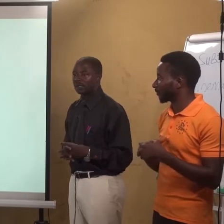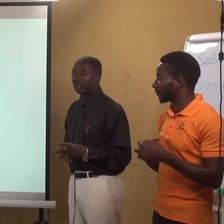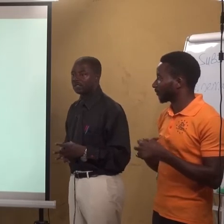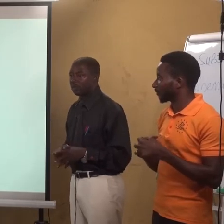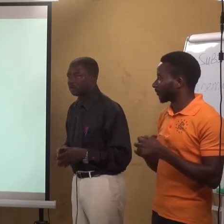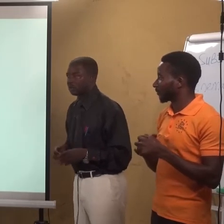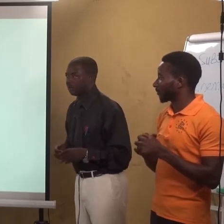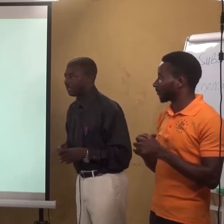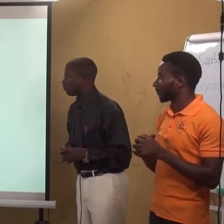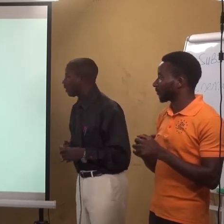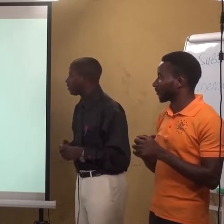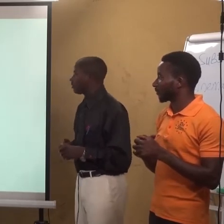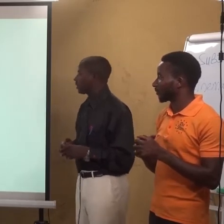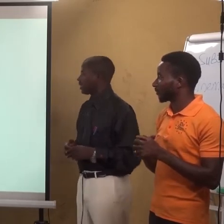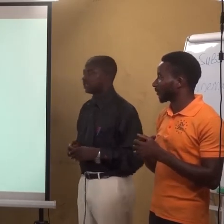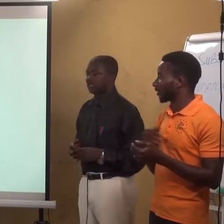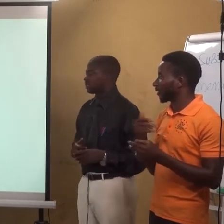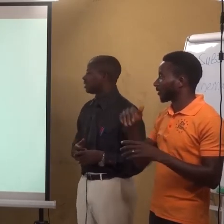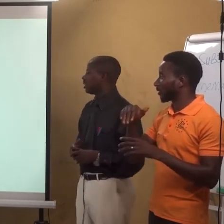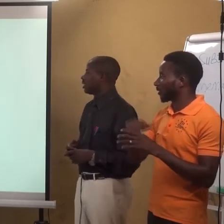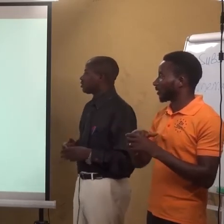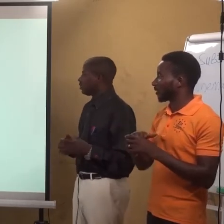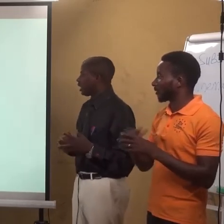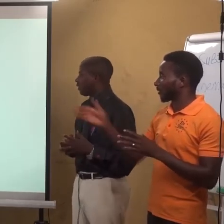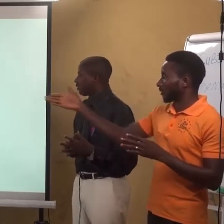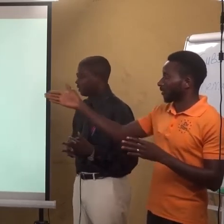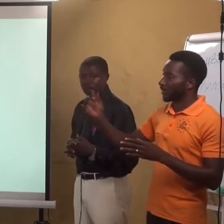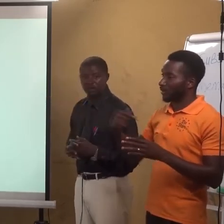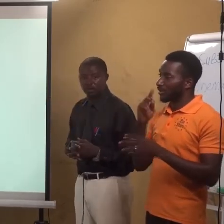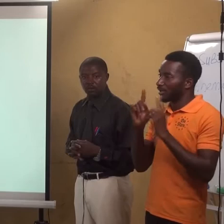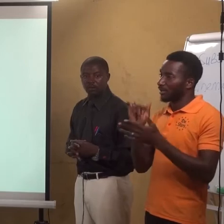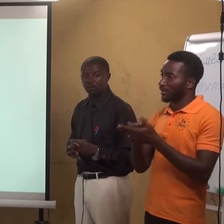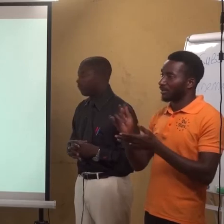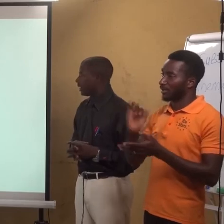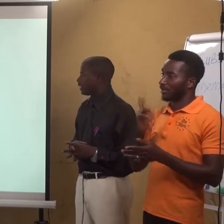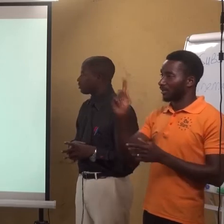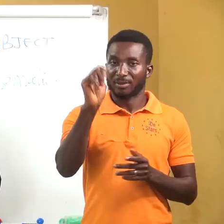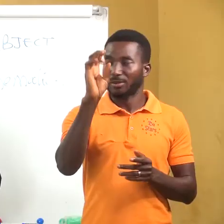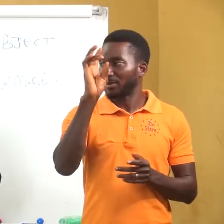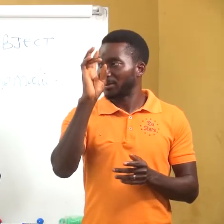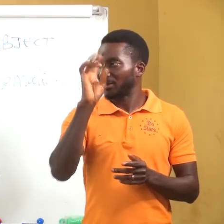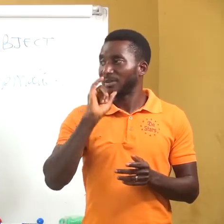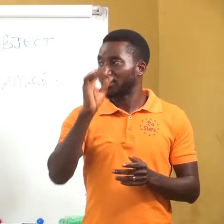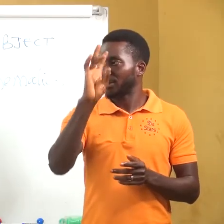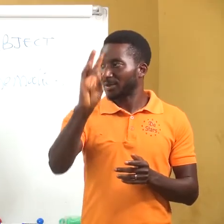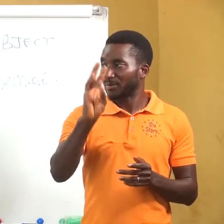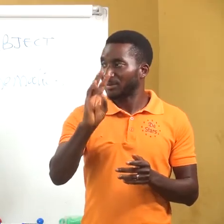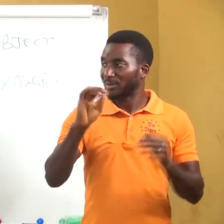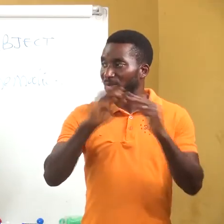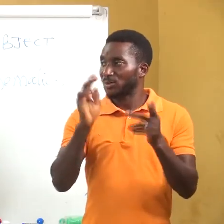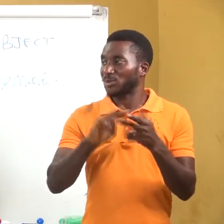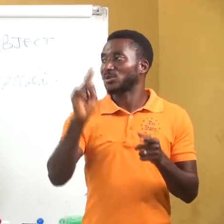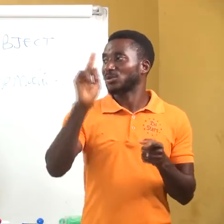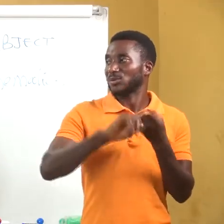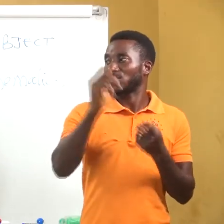minus 1. And 7 minus 1, you will get 6. So our result will move ahead to 32 multiplying 1